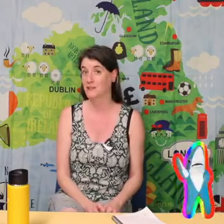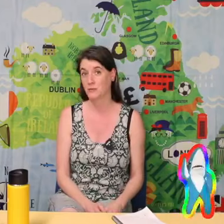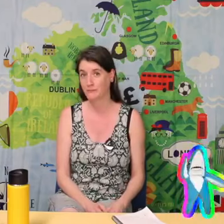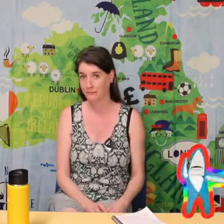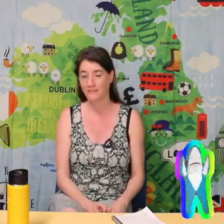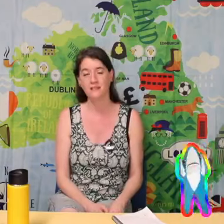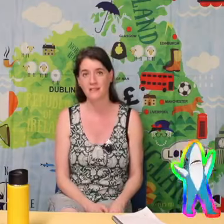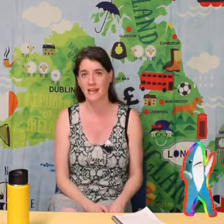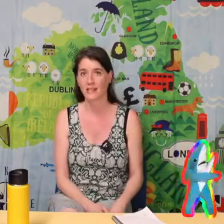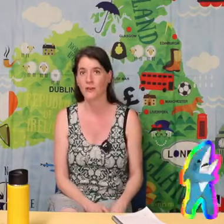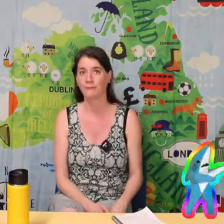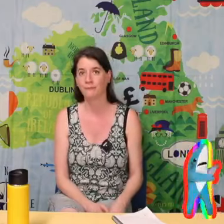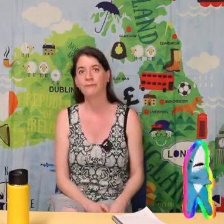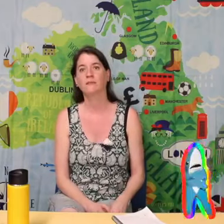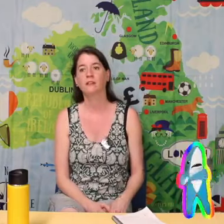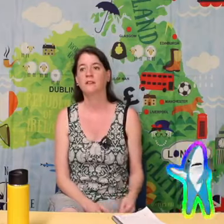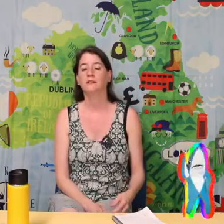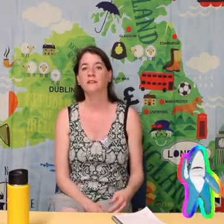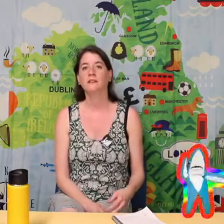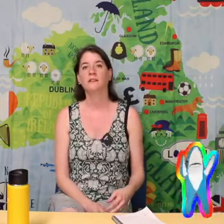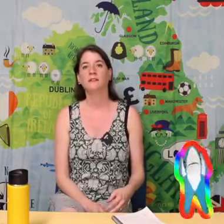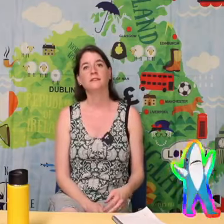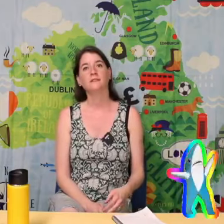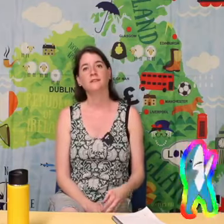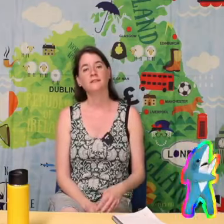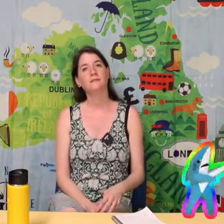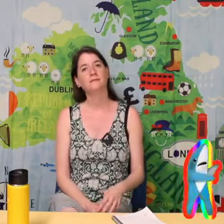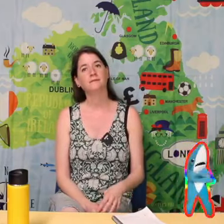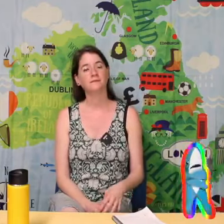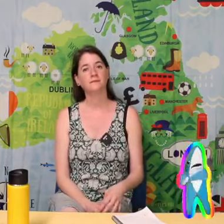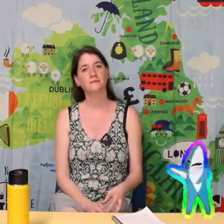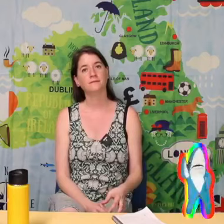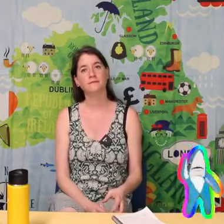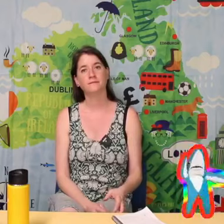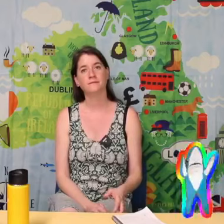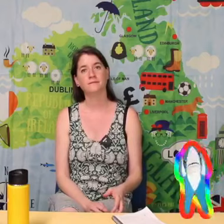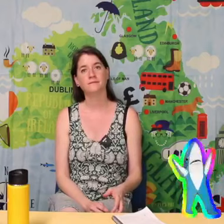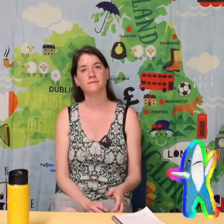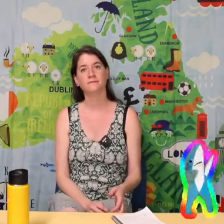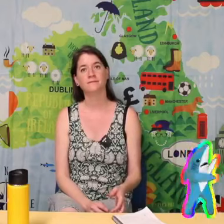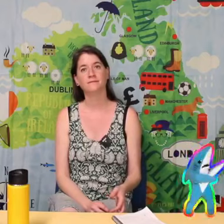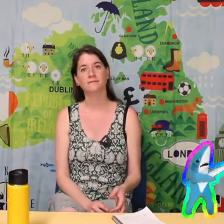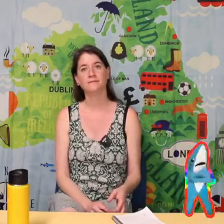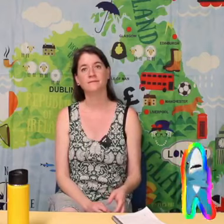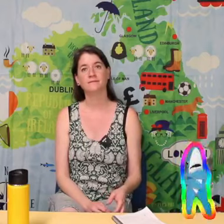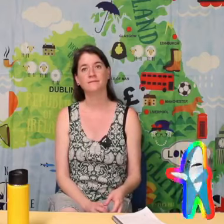Moore. So there you go. And then we have Anthony Rudd with, get back home and get